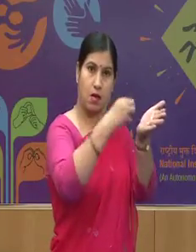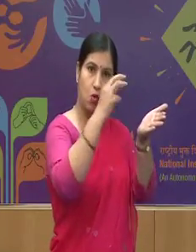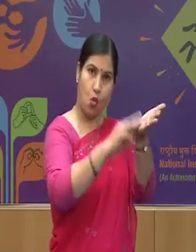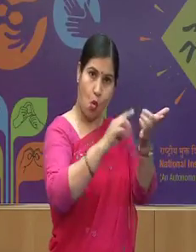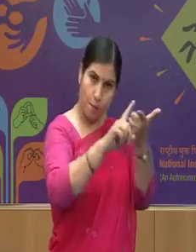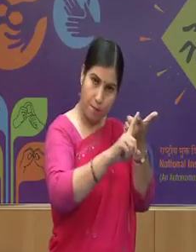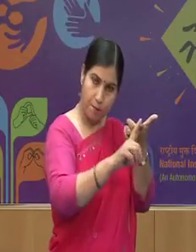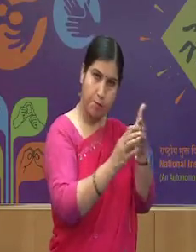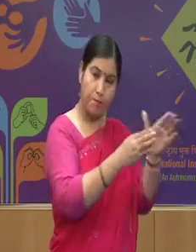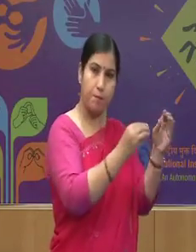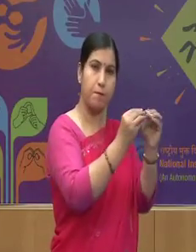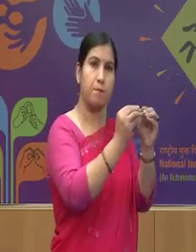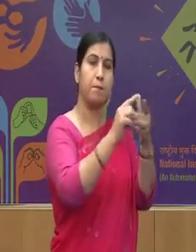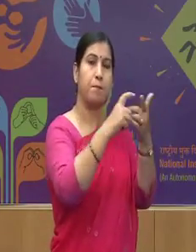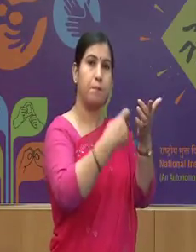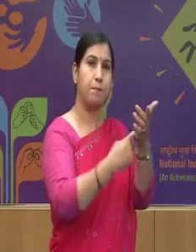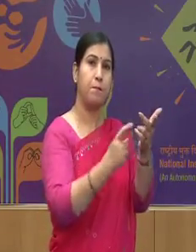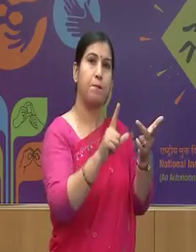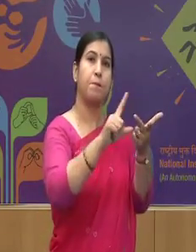Berlin Tokyo Axis.